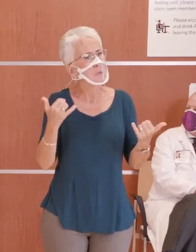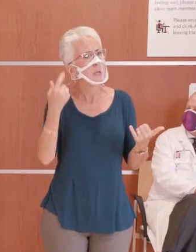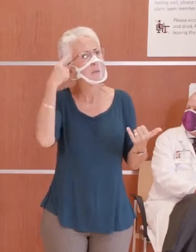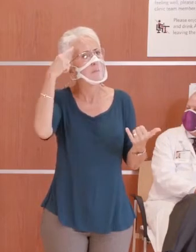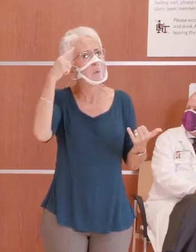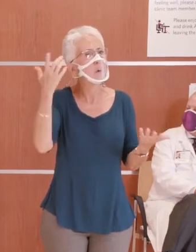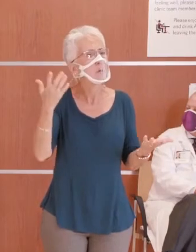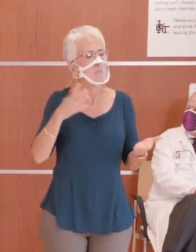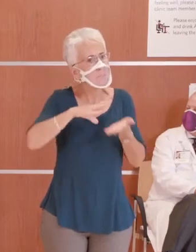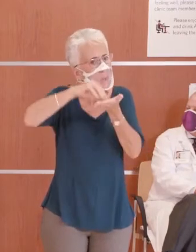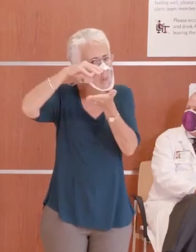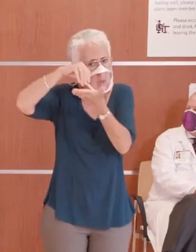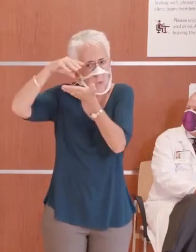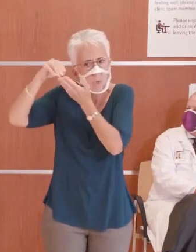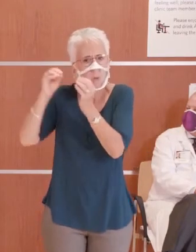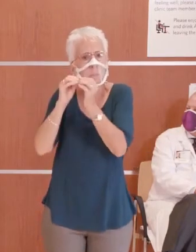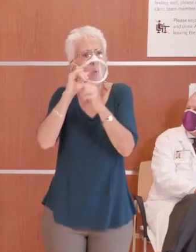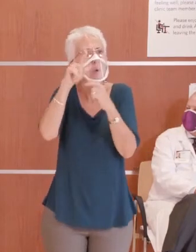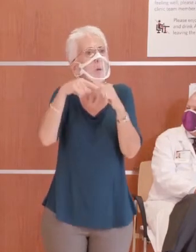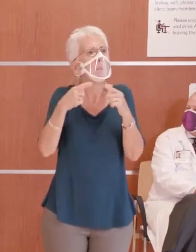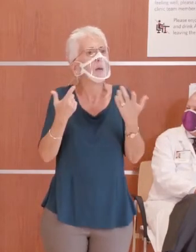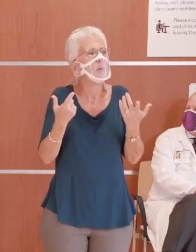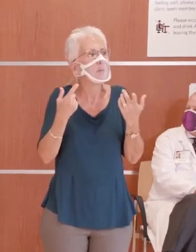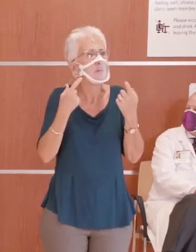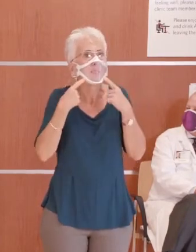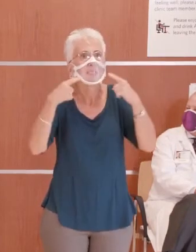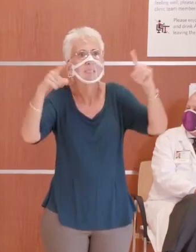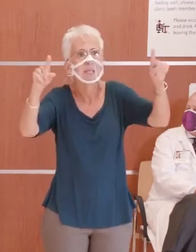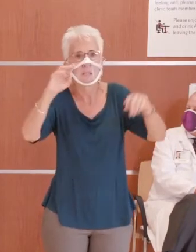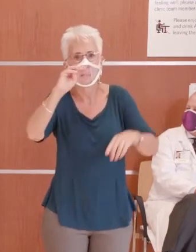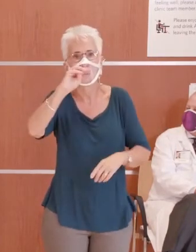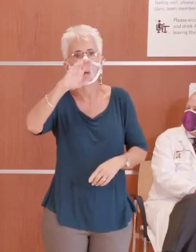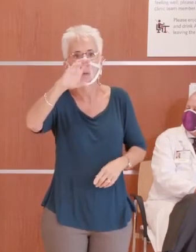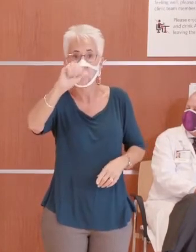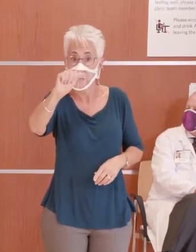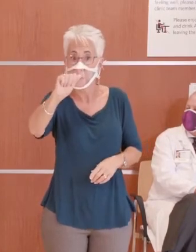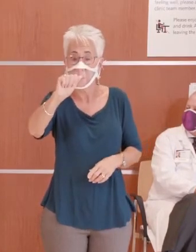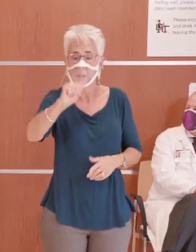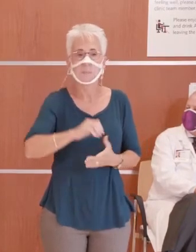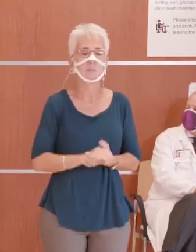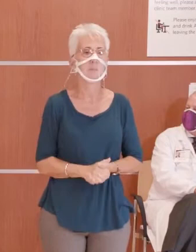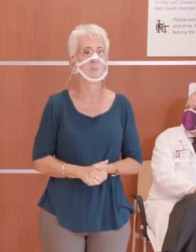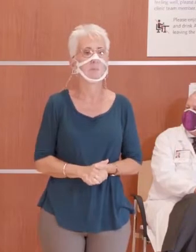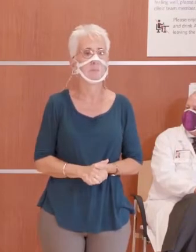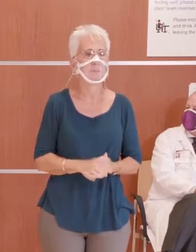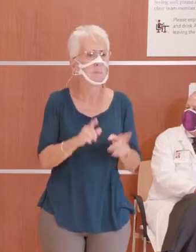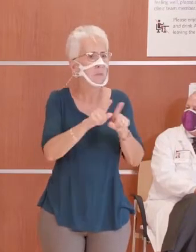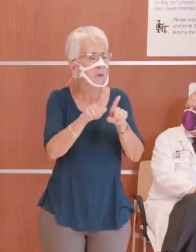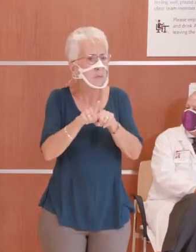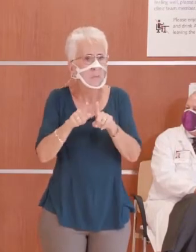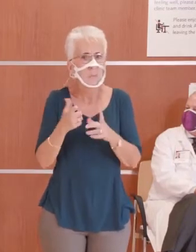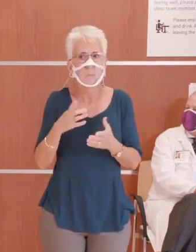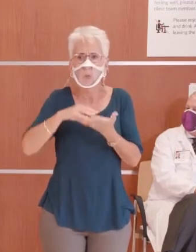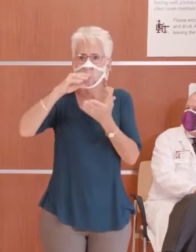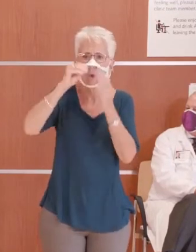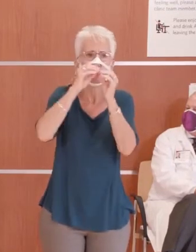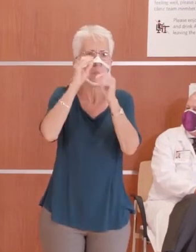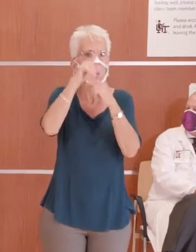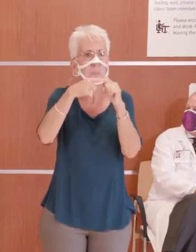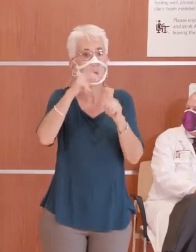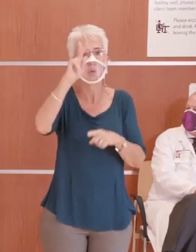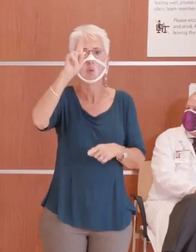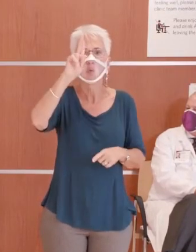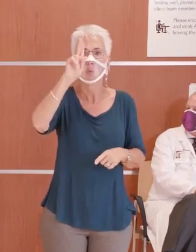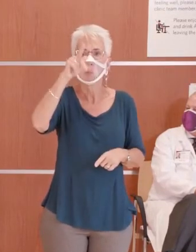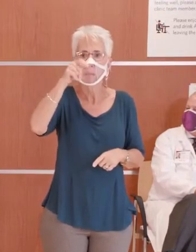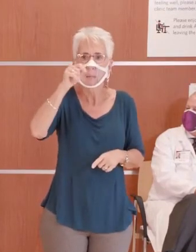more about what's happening with the successes of the monoclonal antibody treatment, also about the UPMC